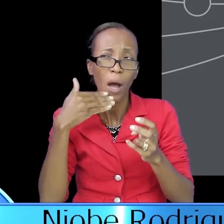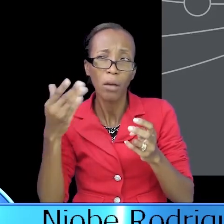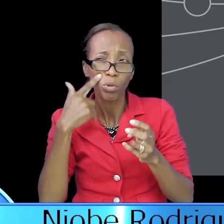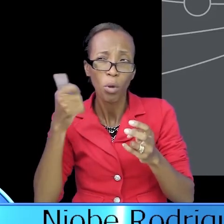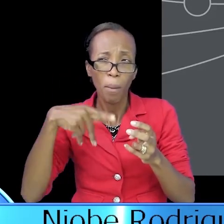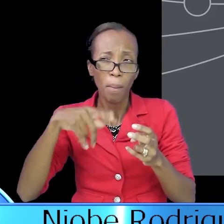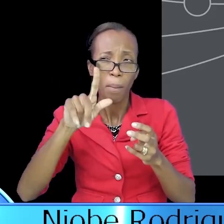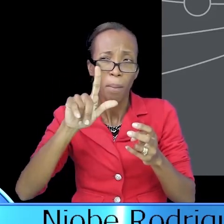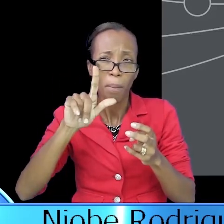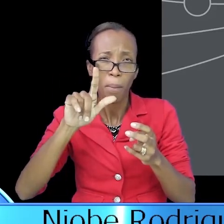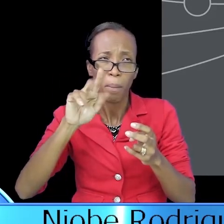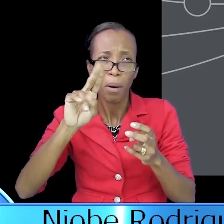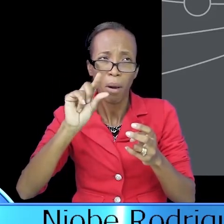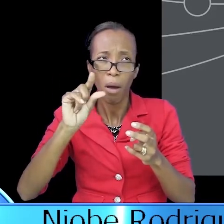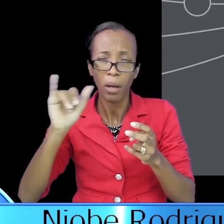it's a